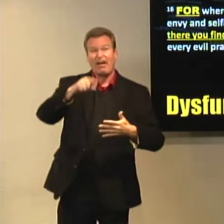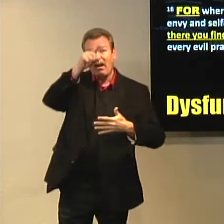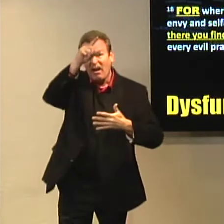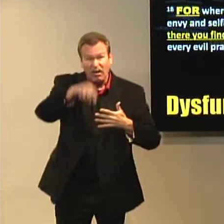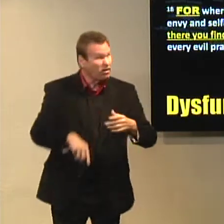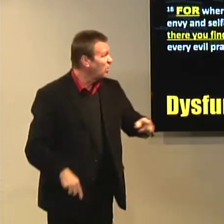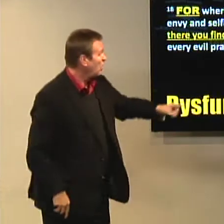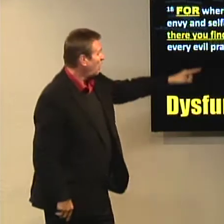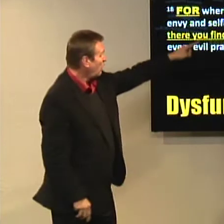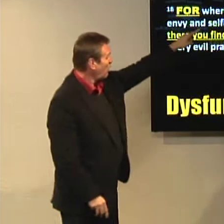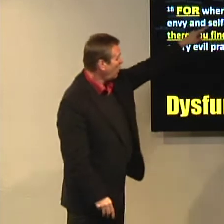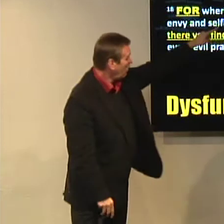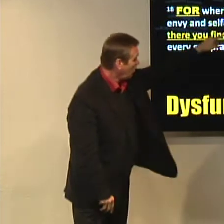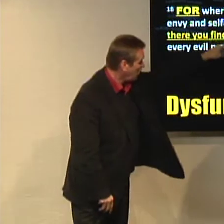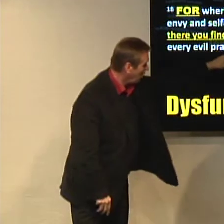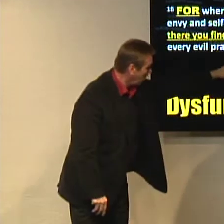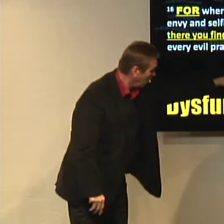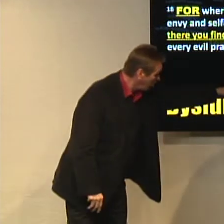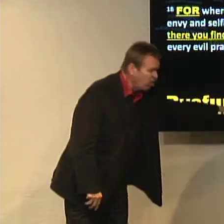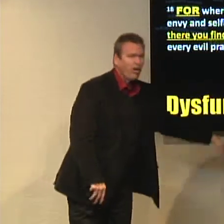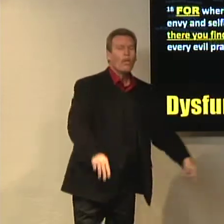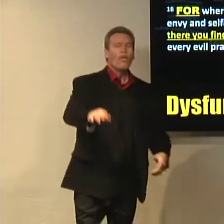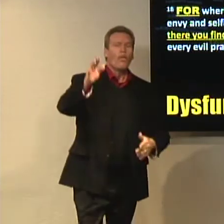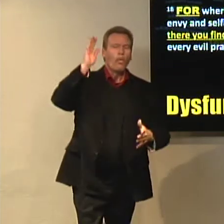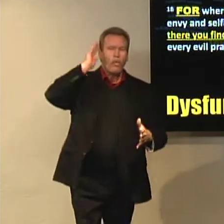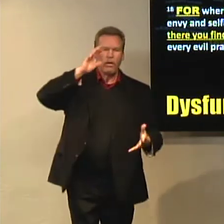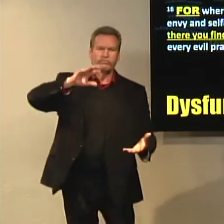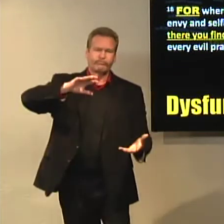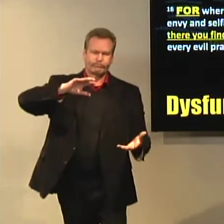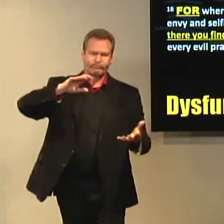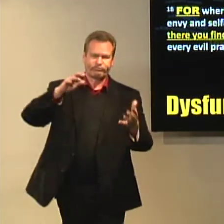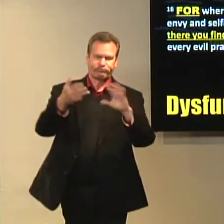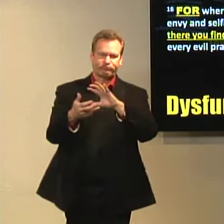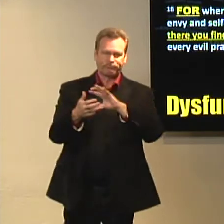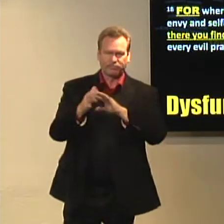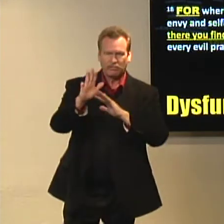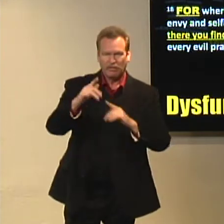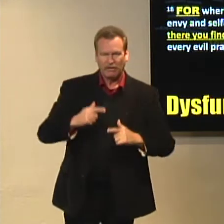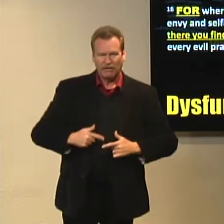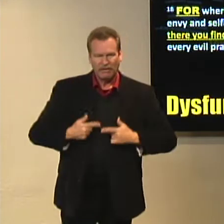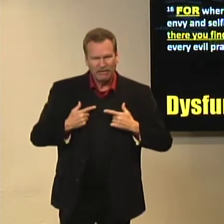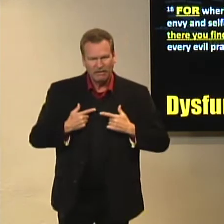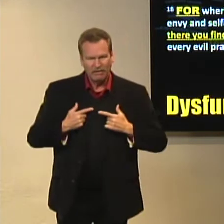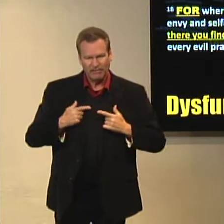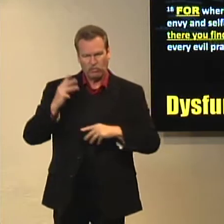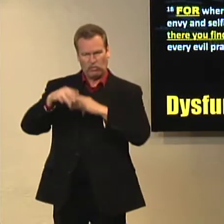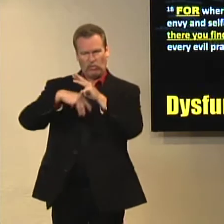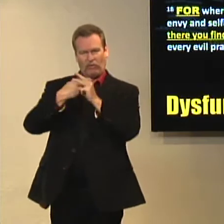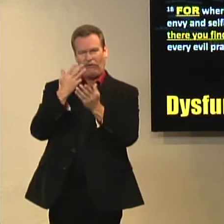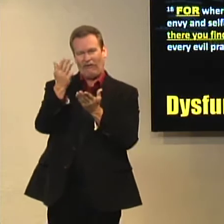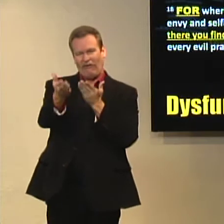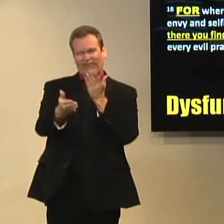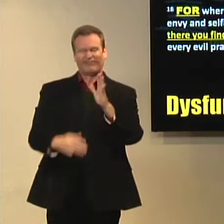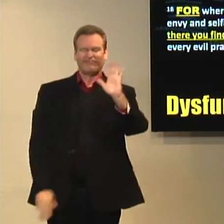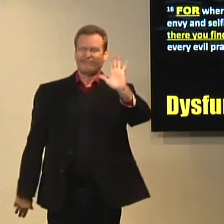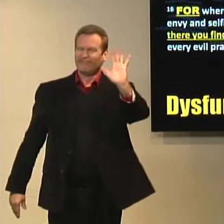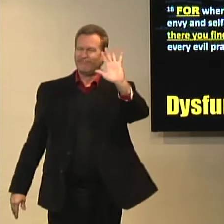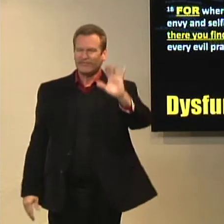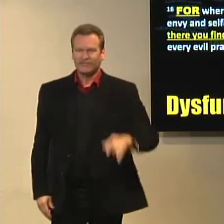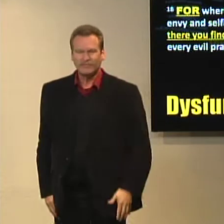in the world. I mean, look at the list. It's just as long as could be. And it causes a dysfunctional life.